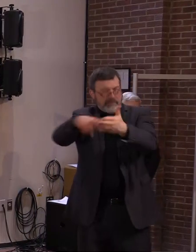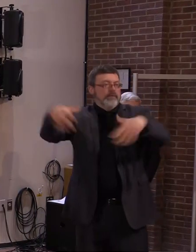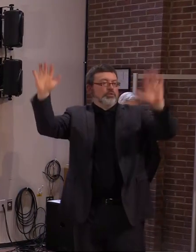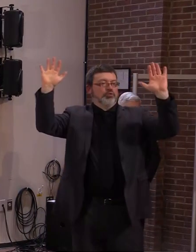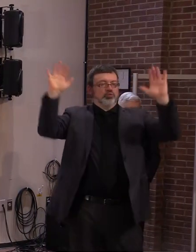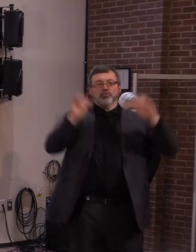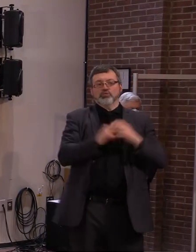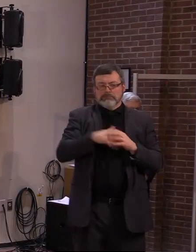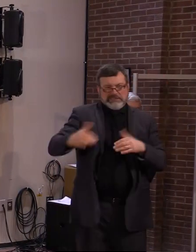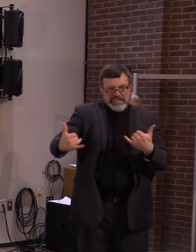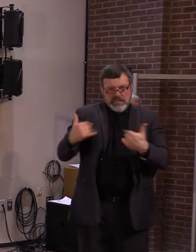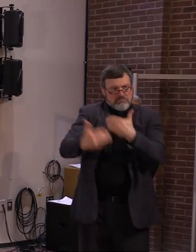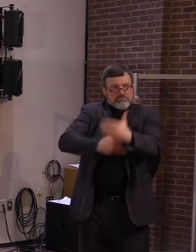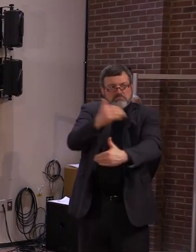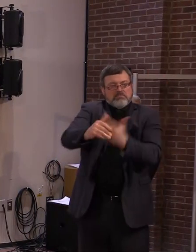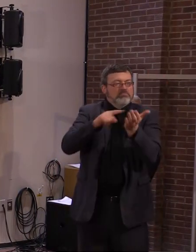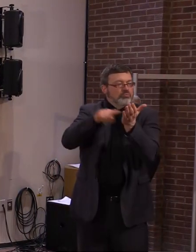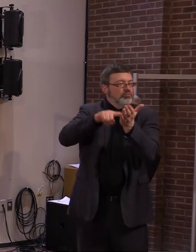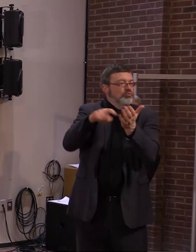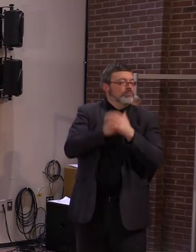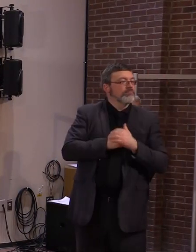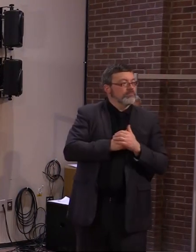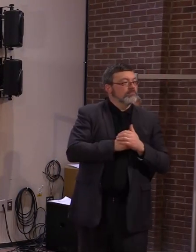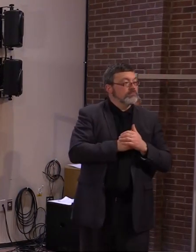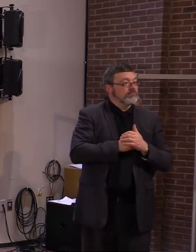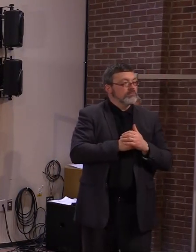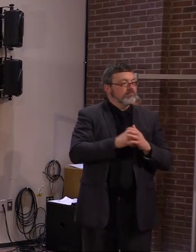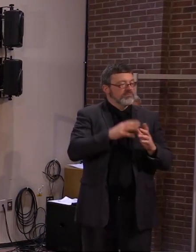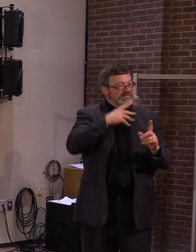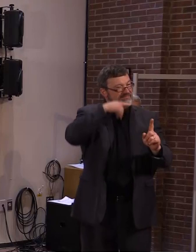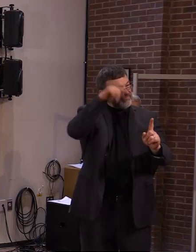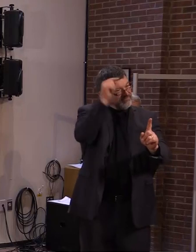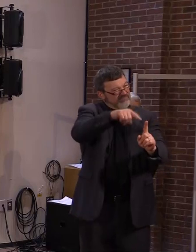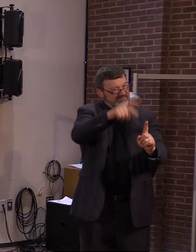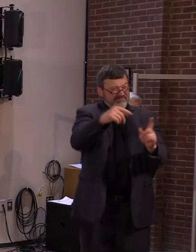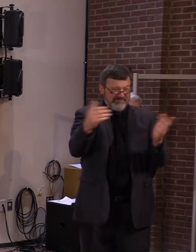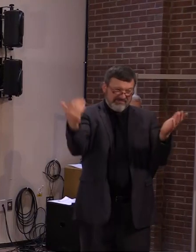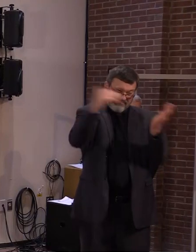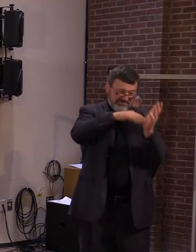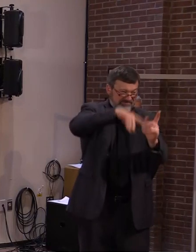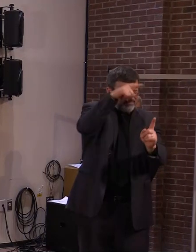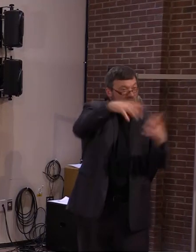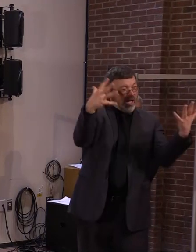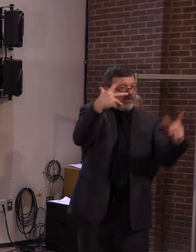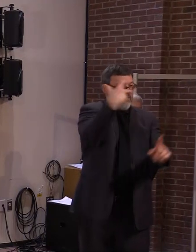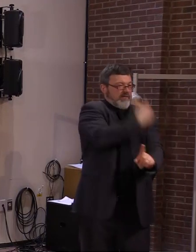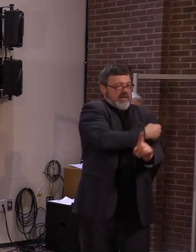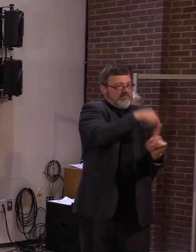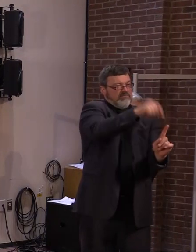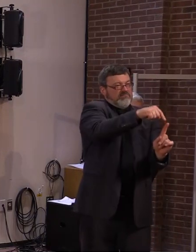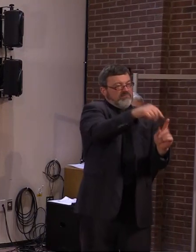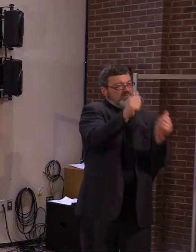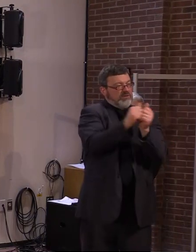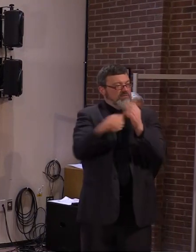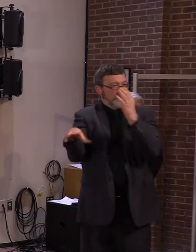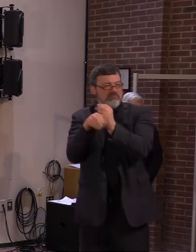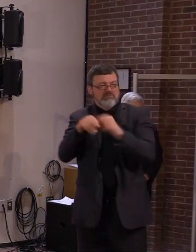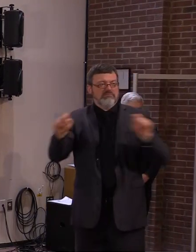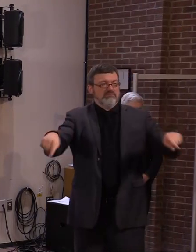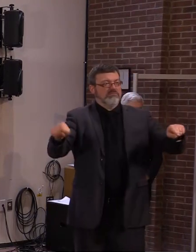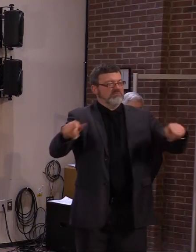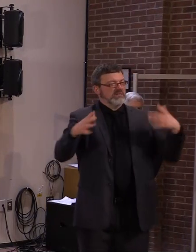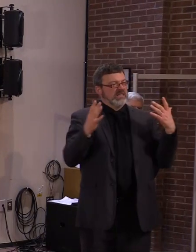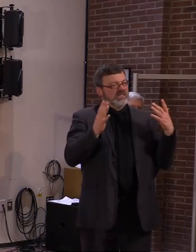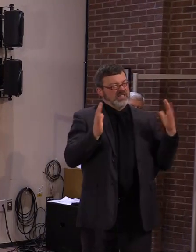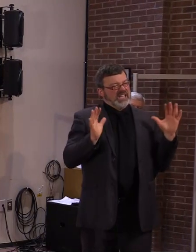Again, vaccination is our strongest line of defense against the virus and its variants. Fortunately, the